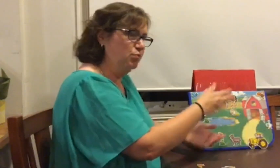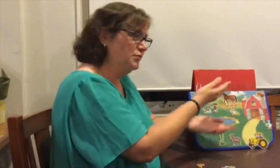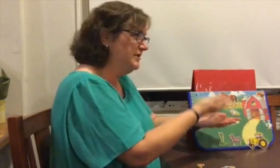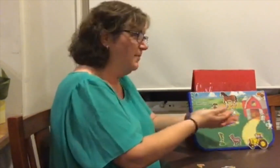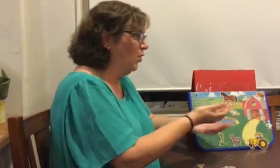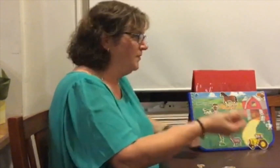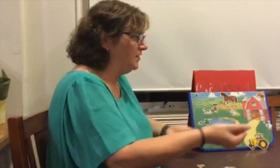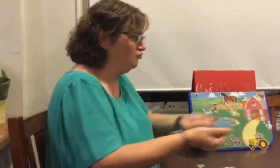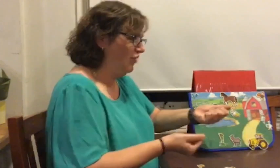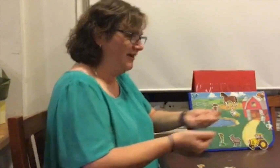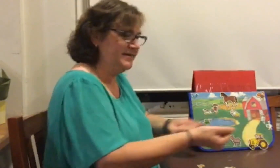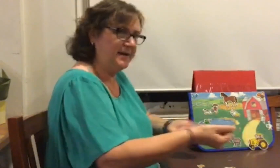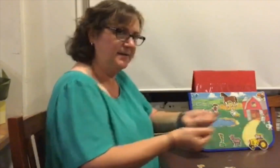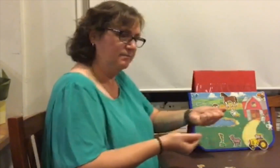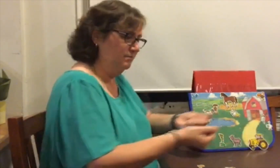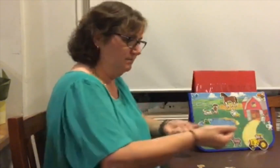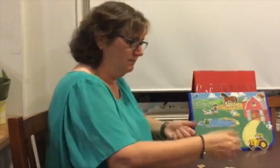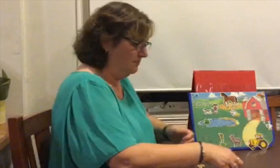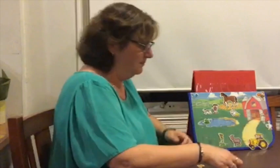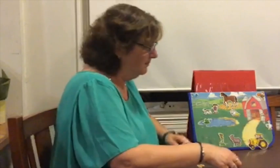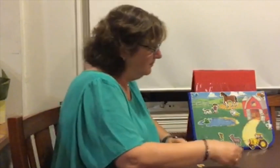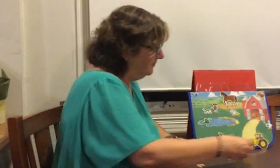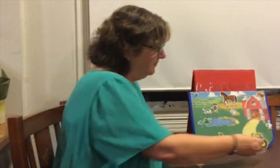Put him on the tractor.